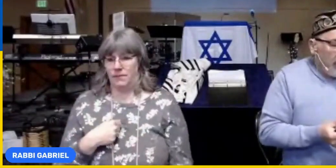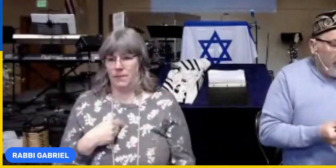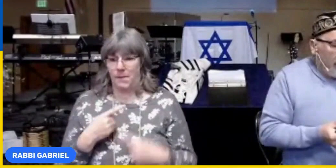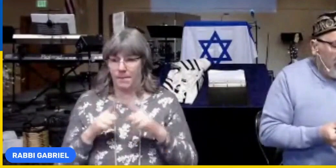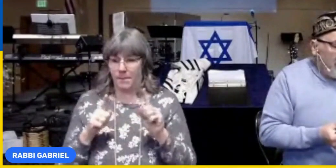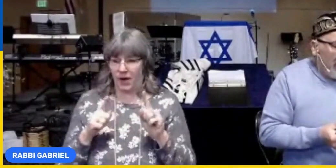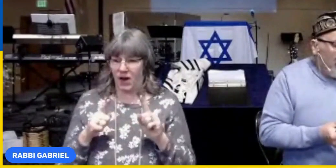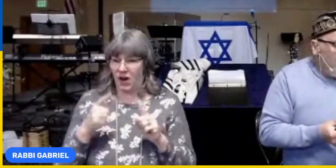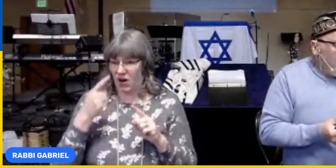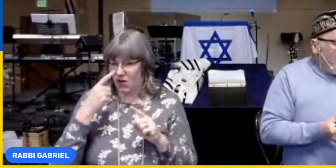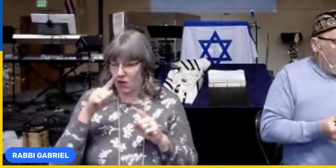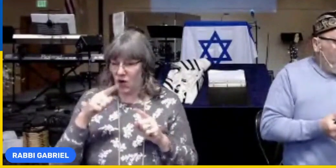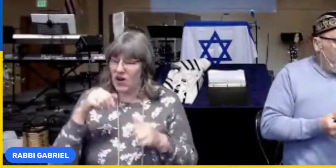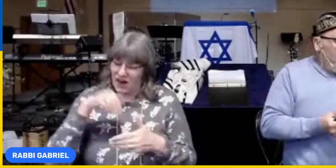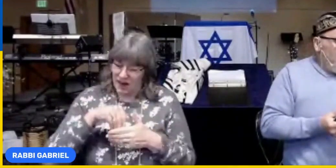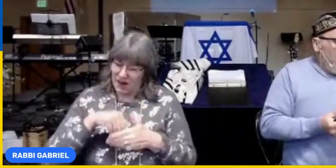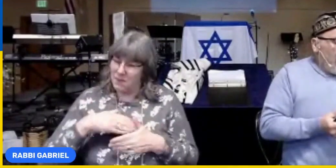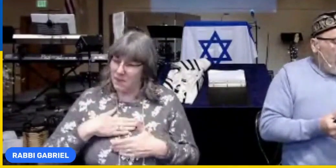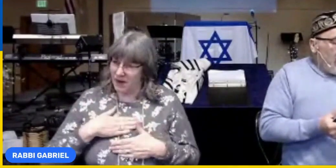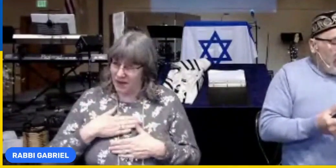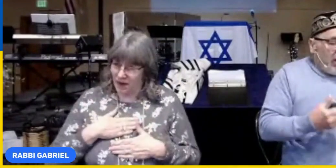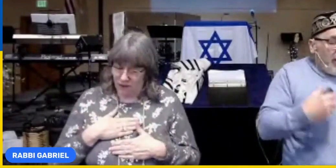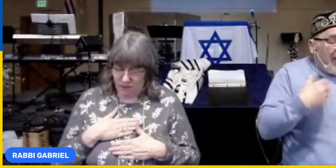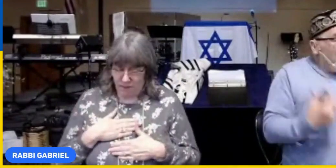But for in my inner self,